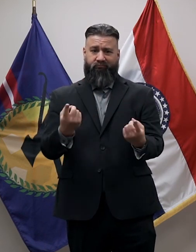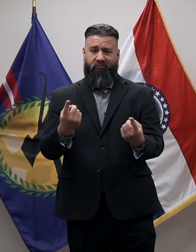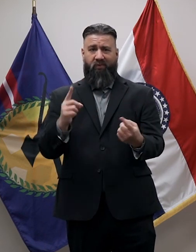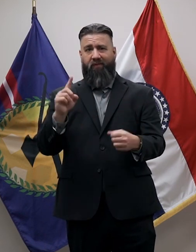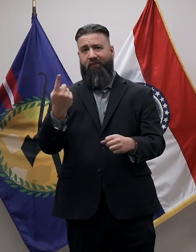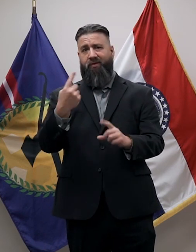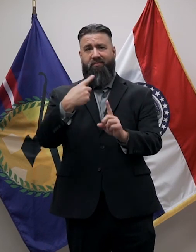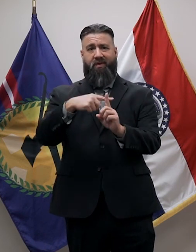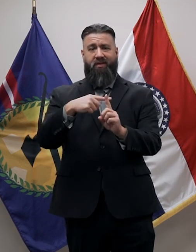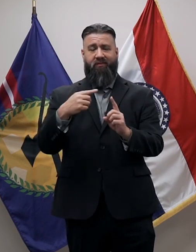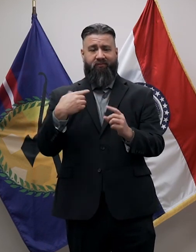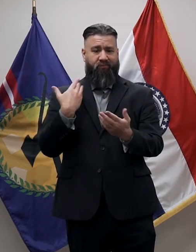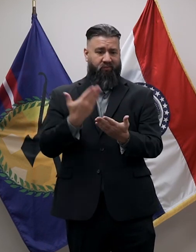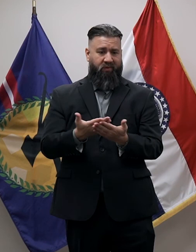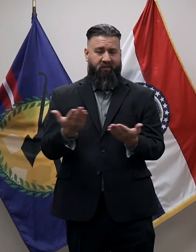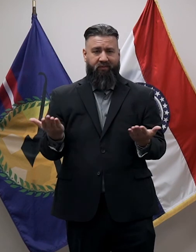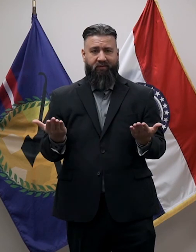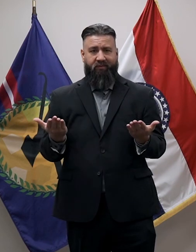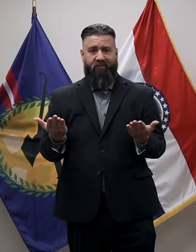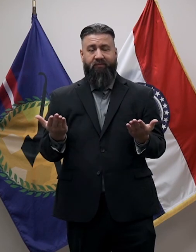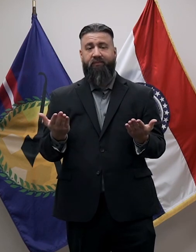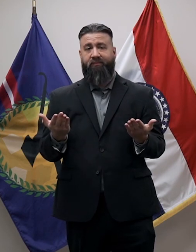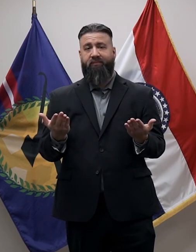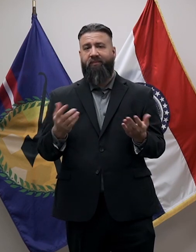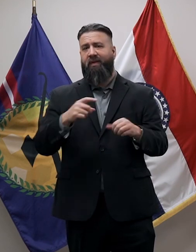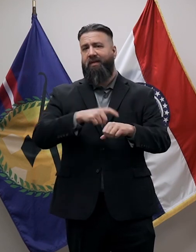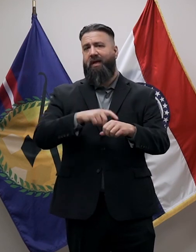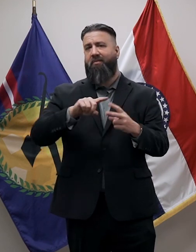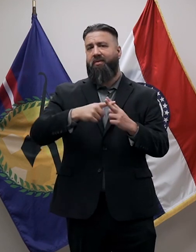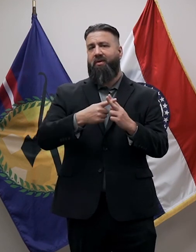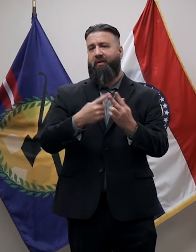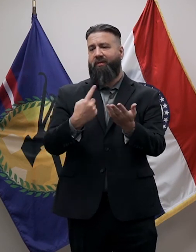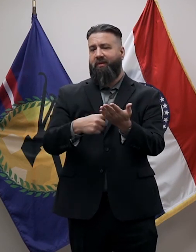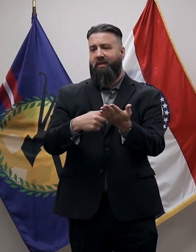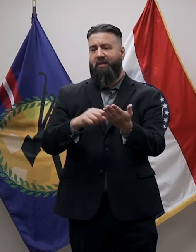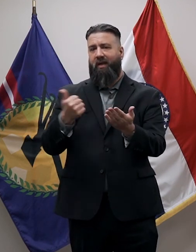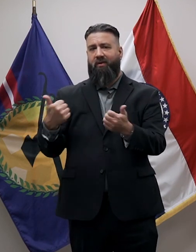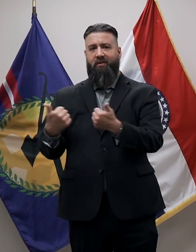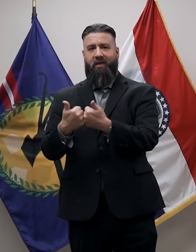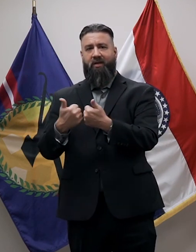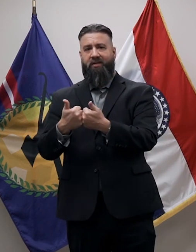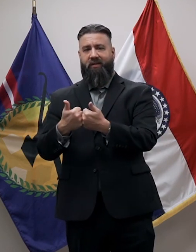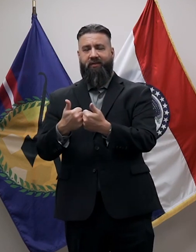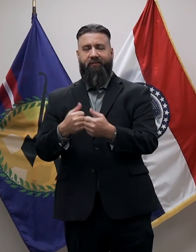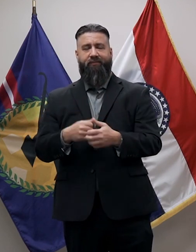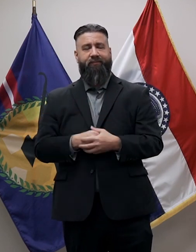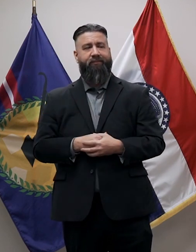Louis County, and it's time to start talking about the other challenges that face our community.